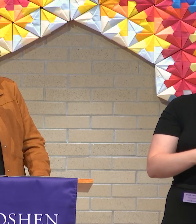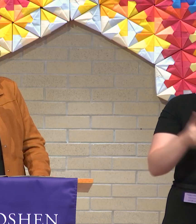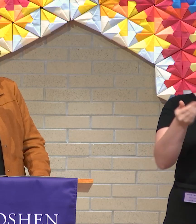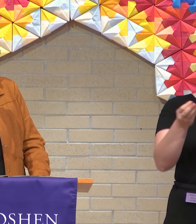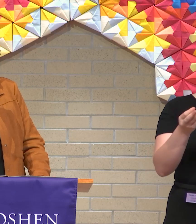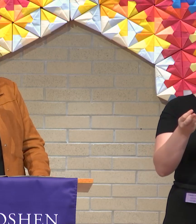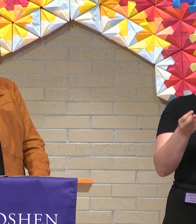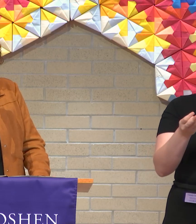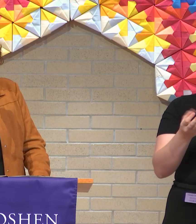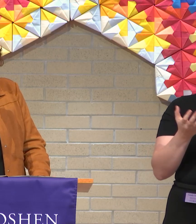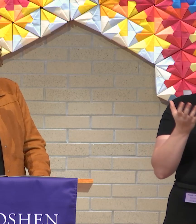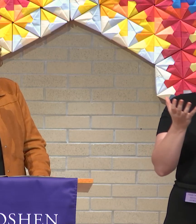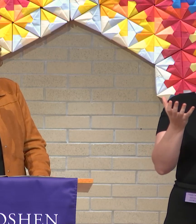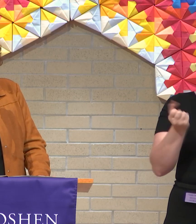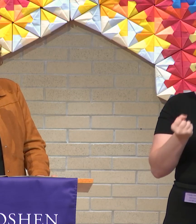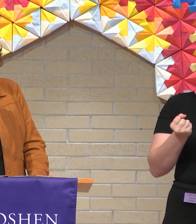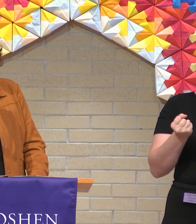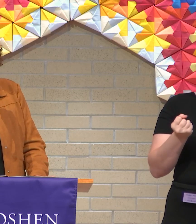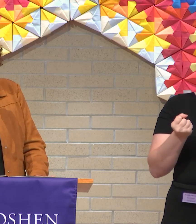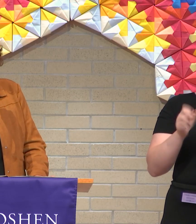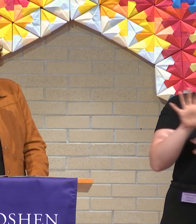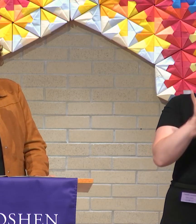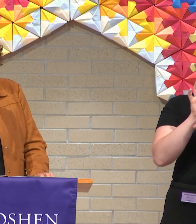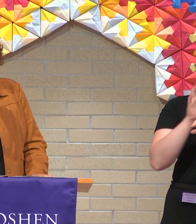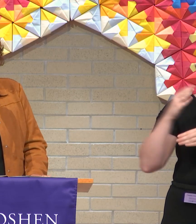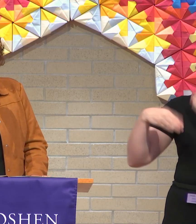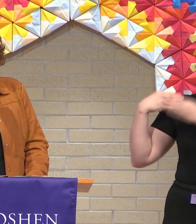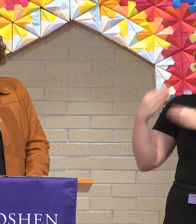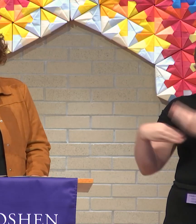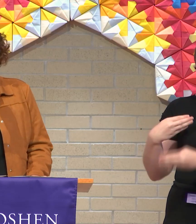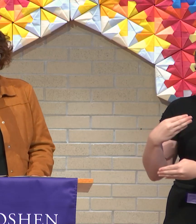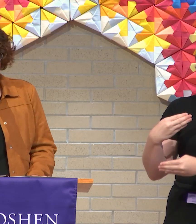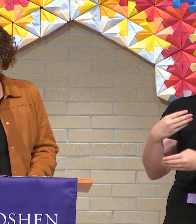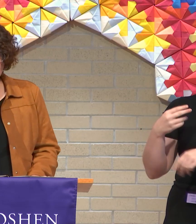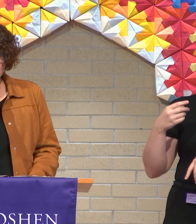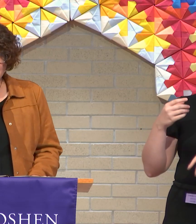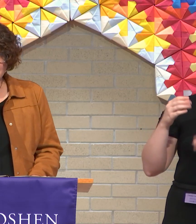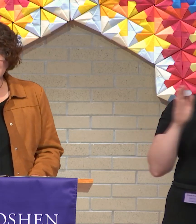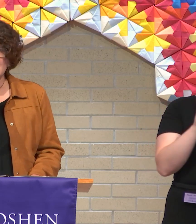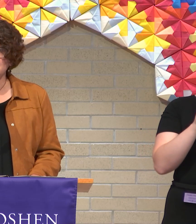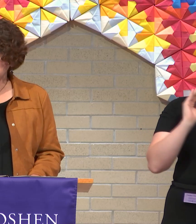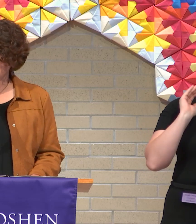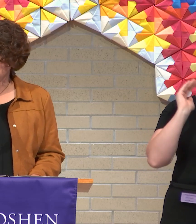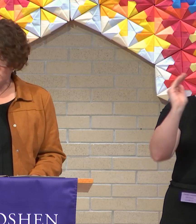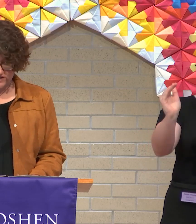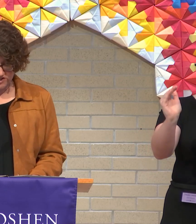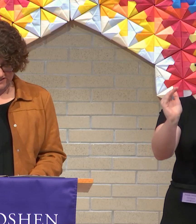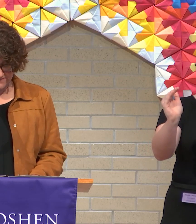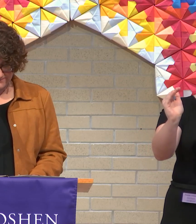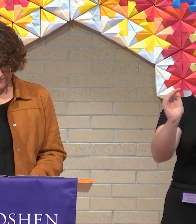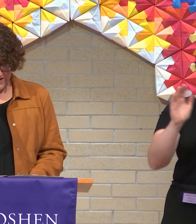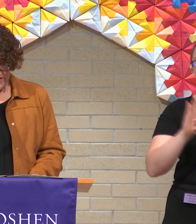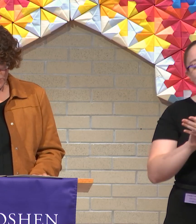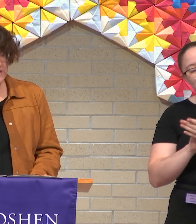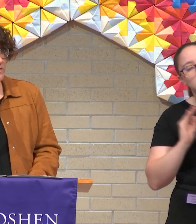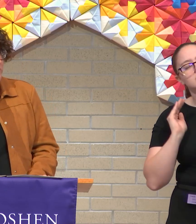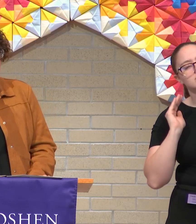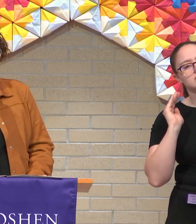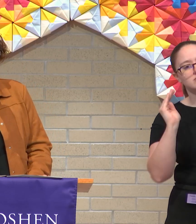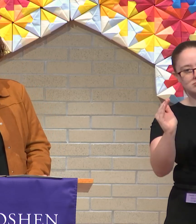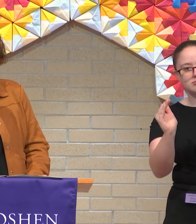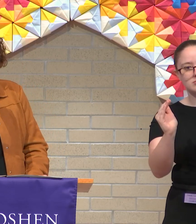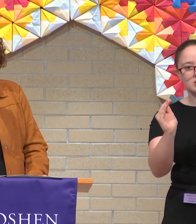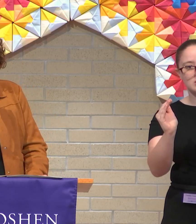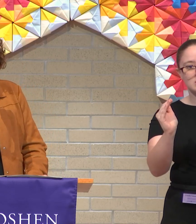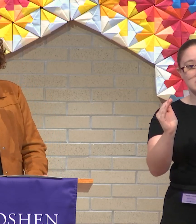the annual applause tunnel tradition. The applause tunnel has become this tradition that we will